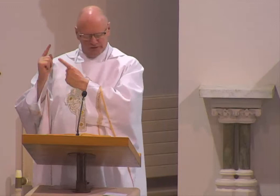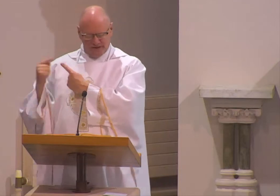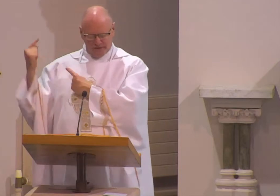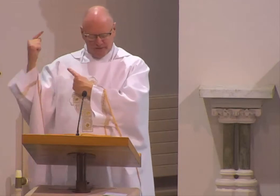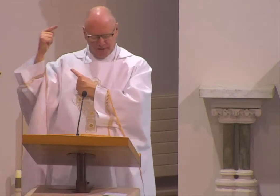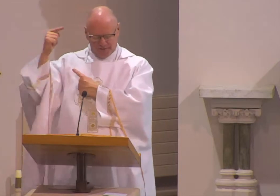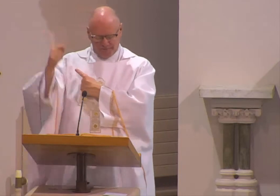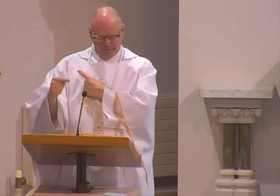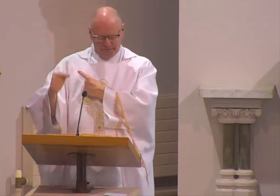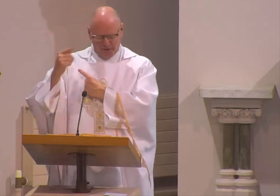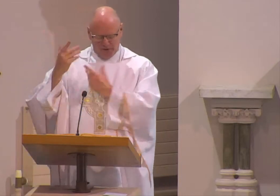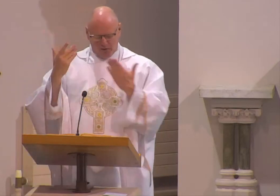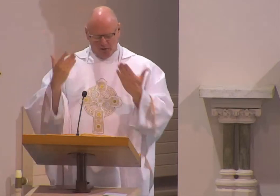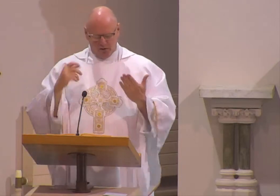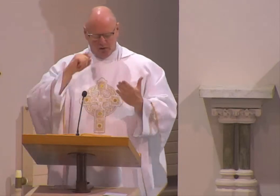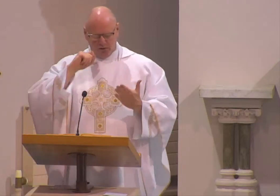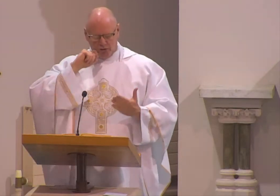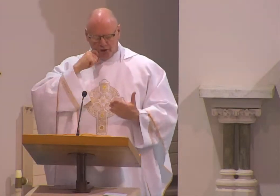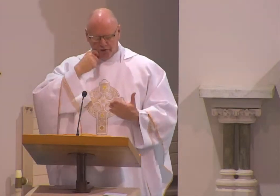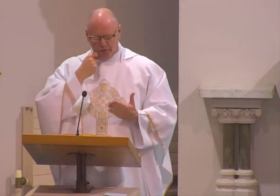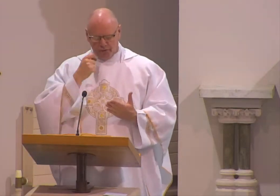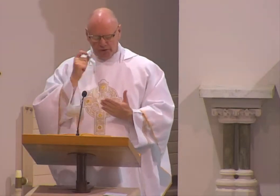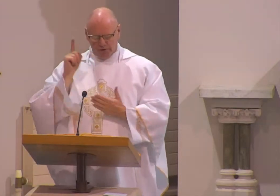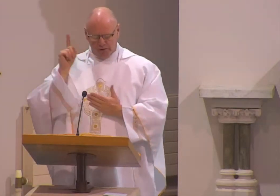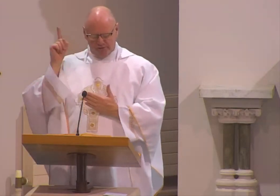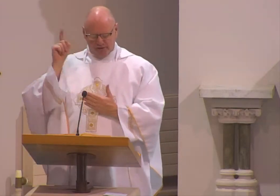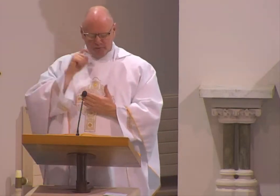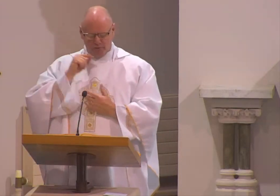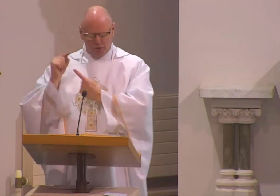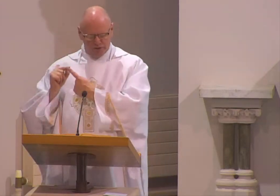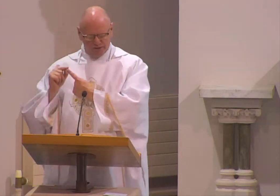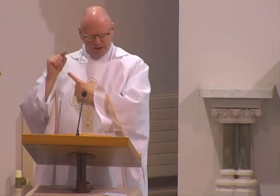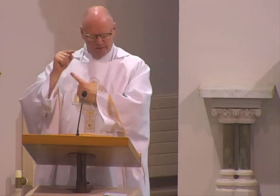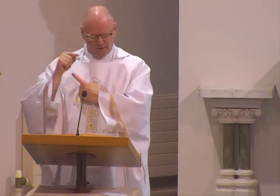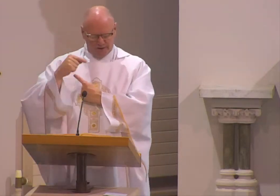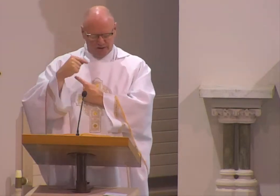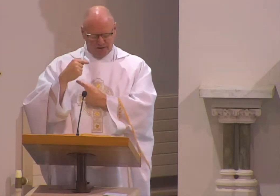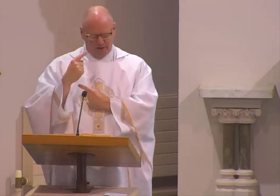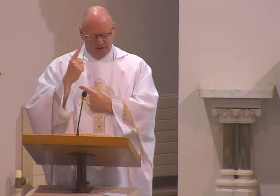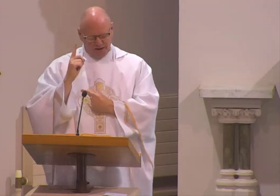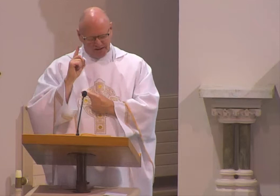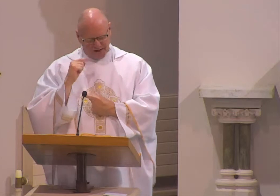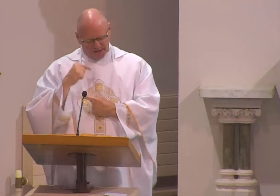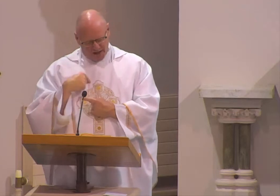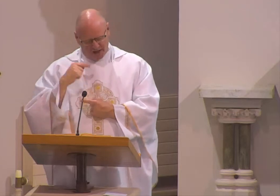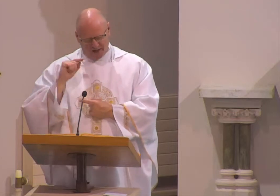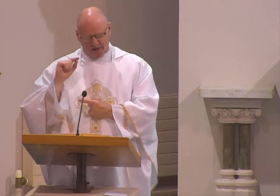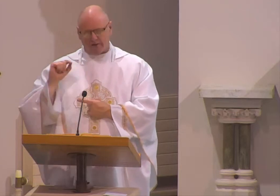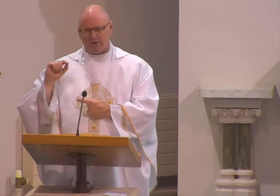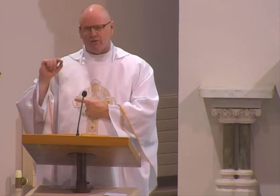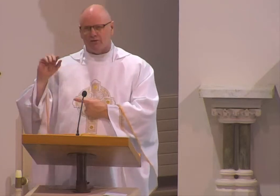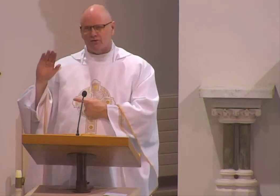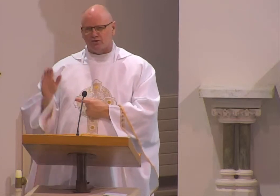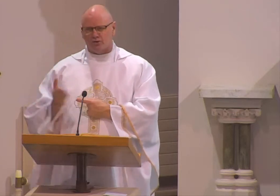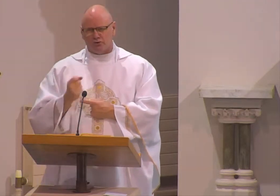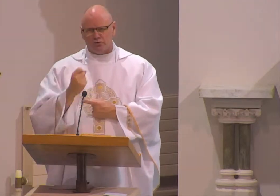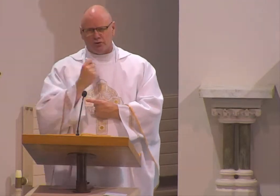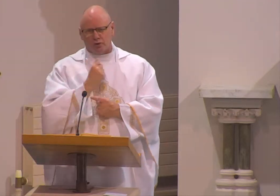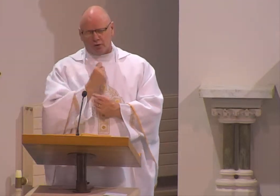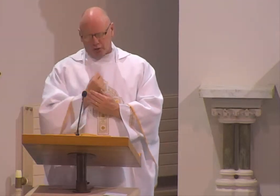me. Now if the will of him who sent me is that I should